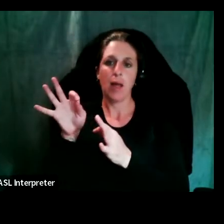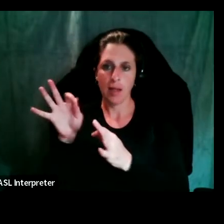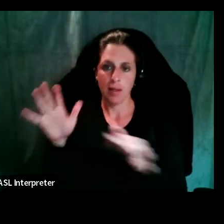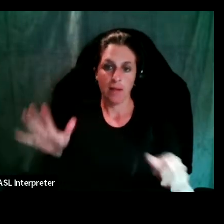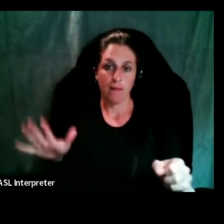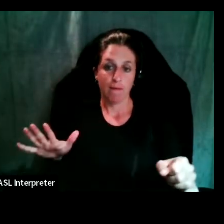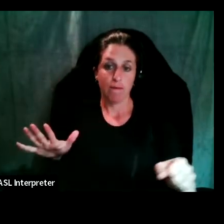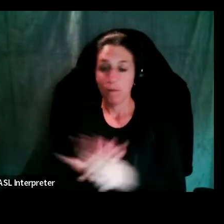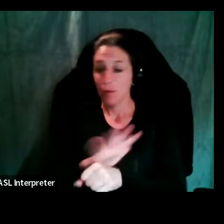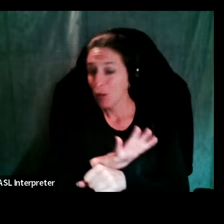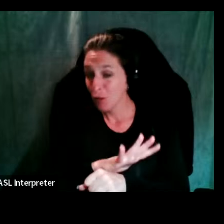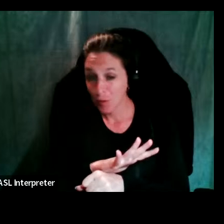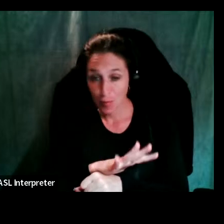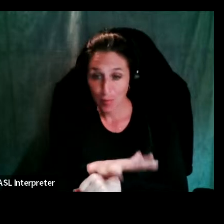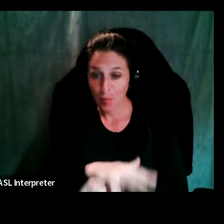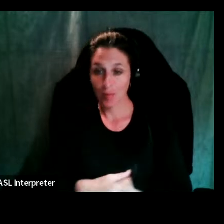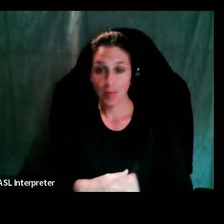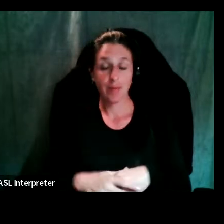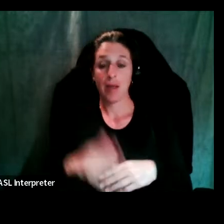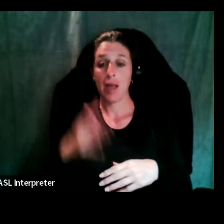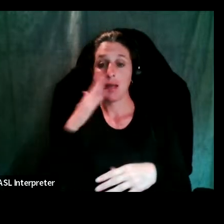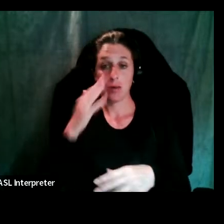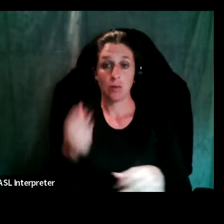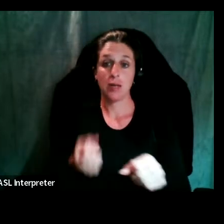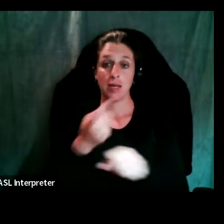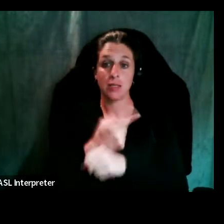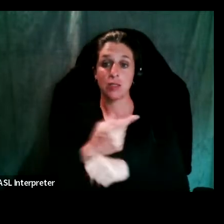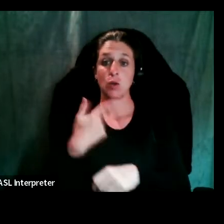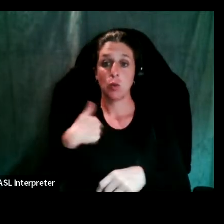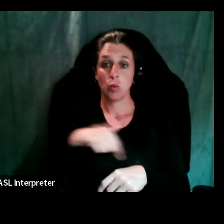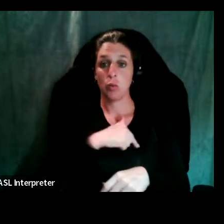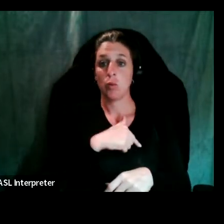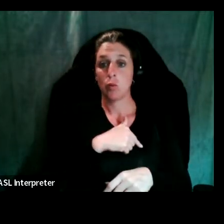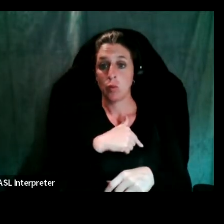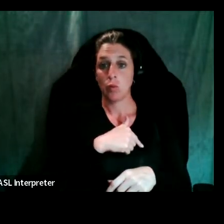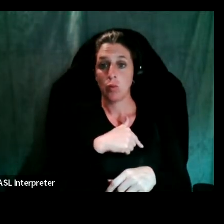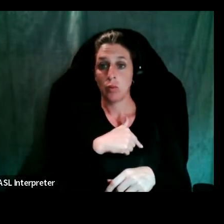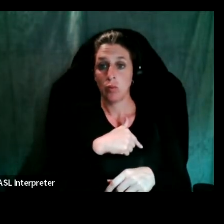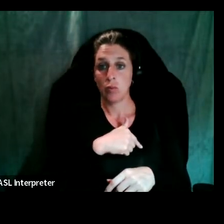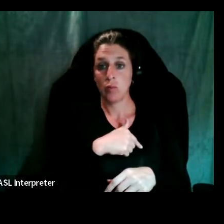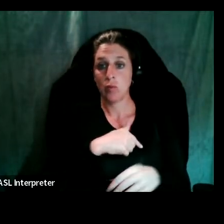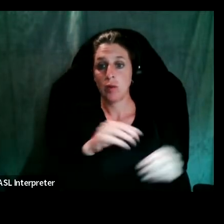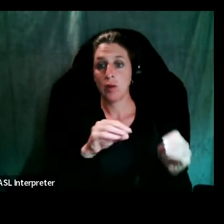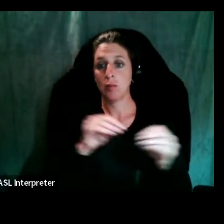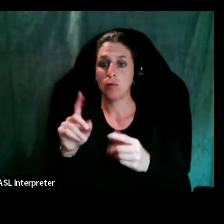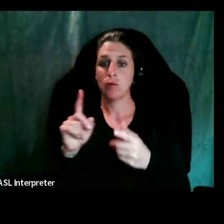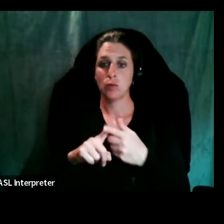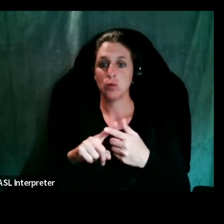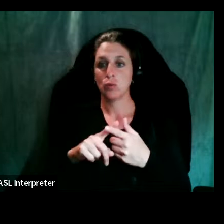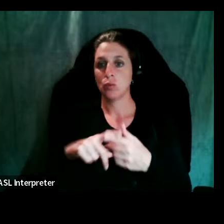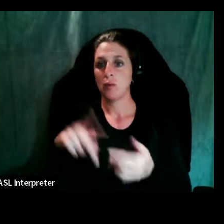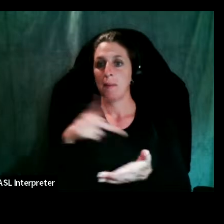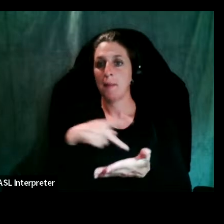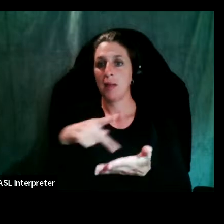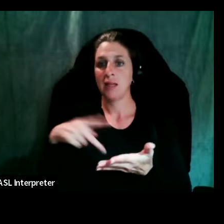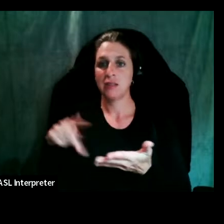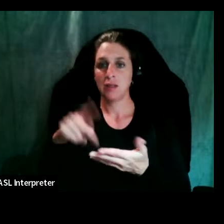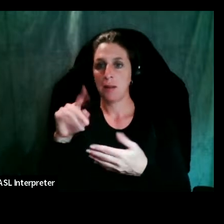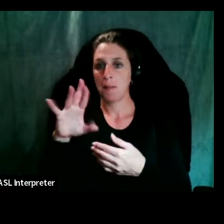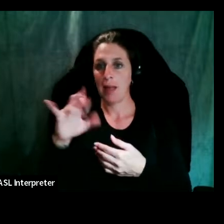completely. And I know next year we're moving towards pencil pouches to put the phones in at Burlingame High